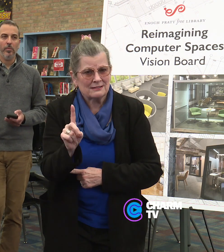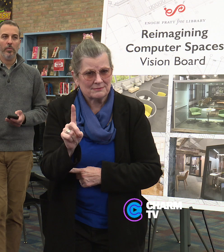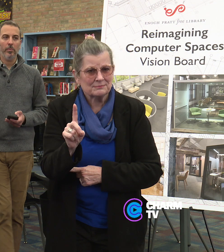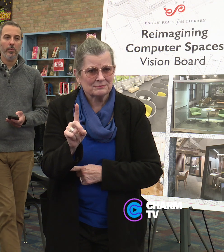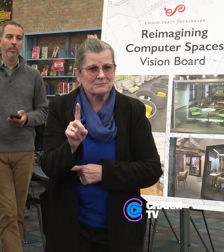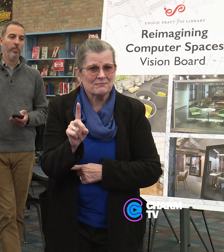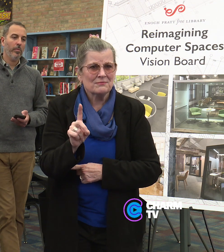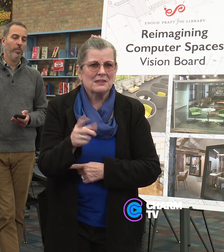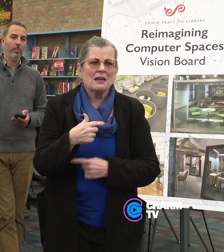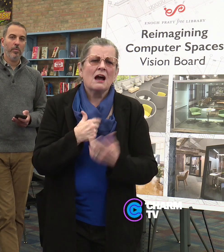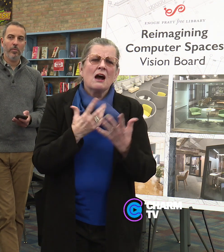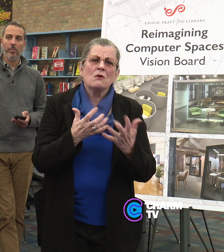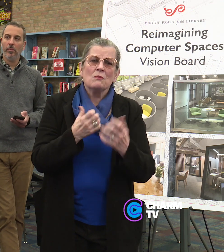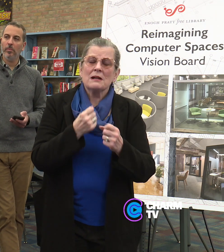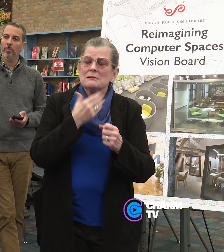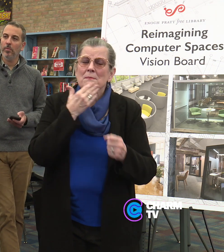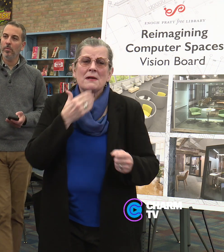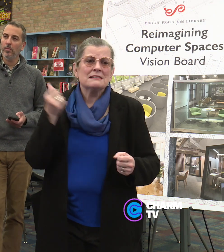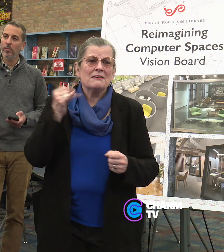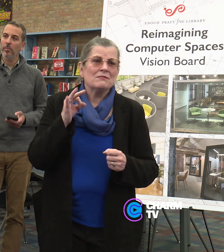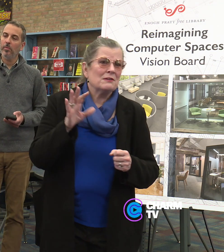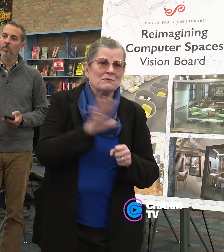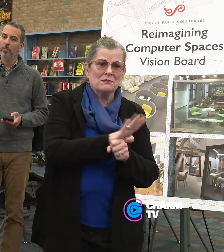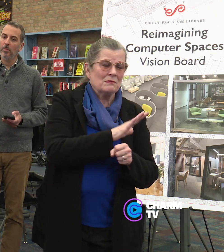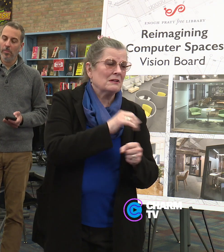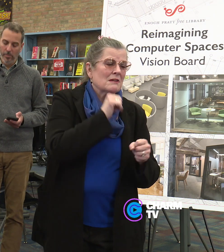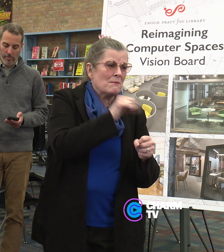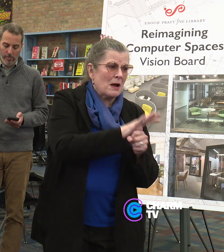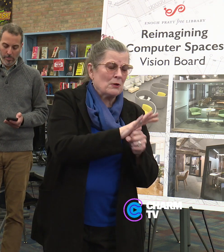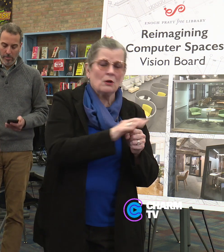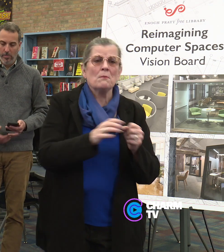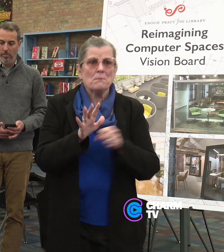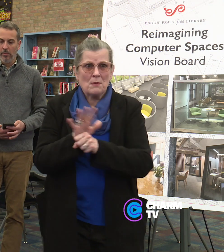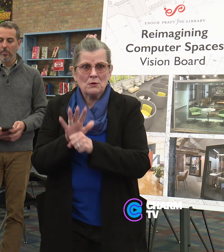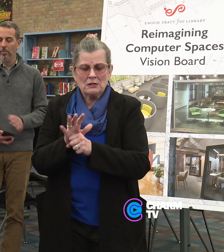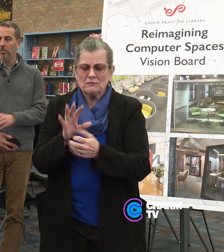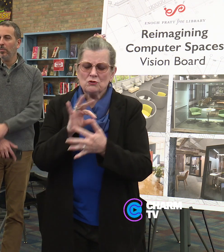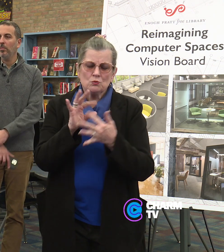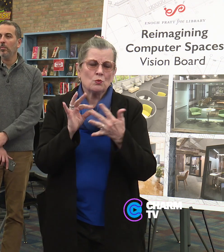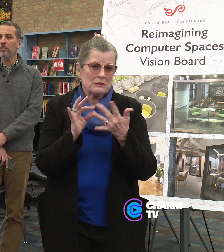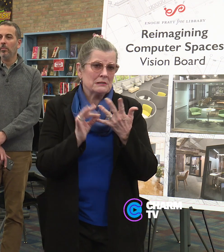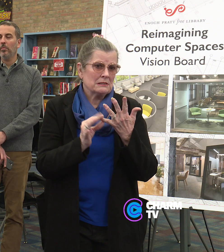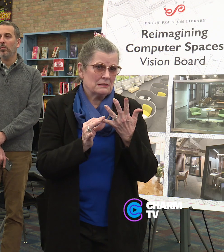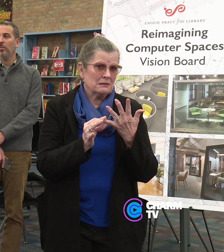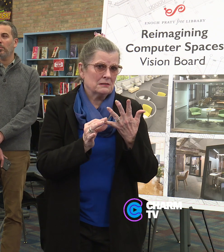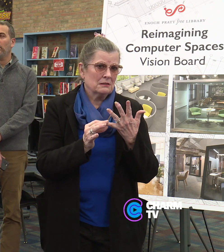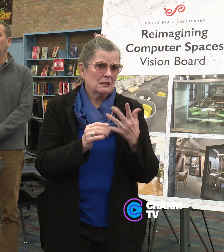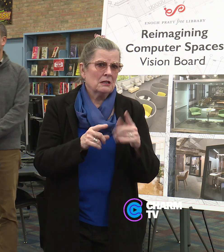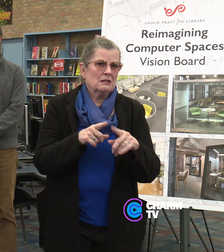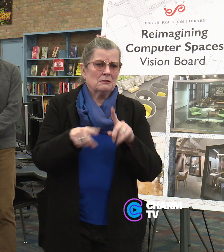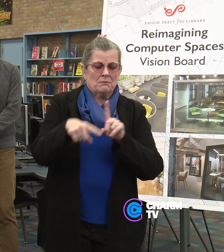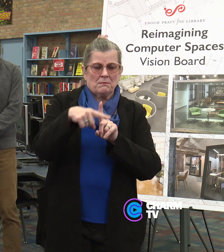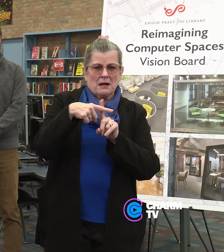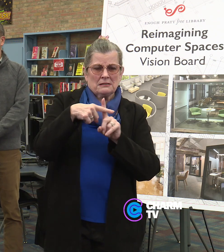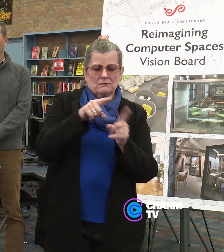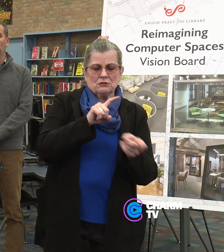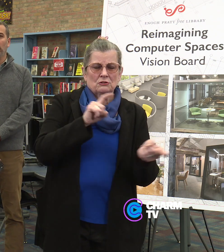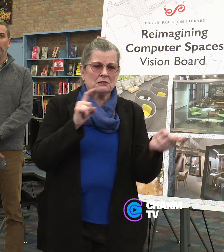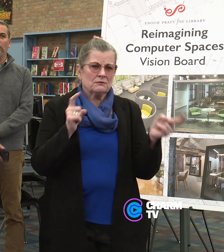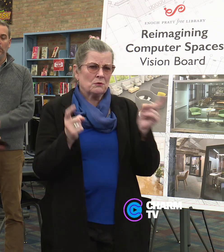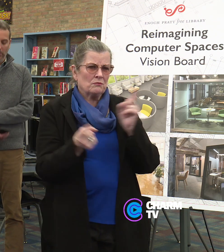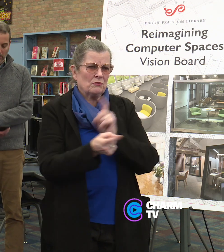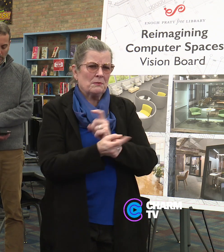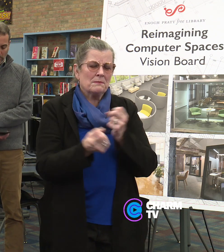choices, not the popular ones with our resources, and being able to positively change the course of so many lives in